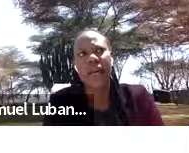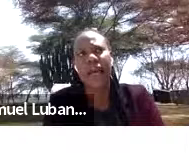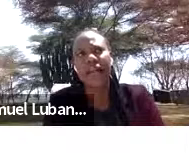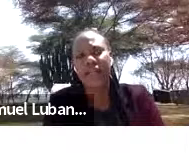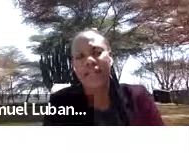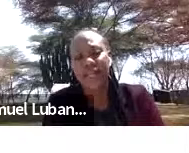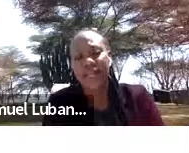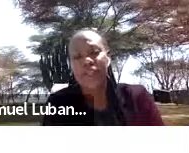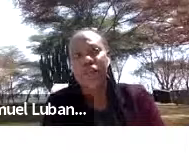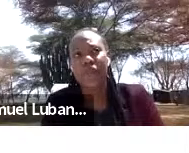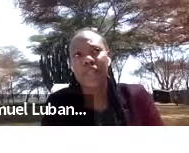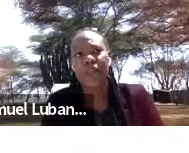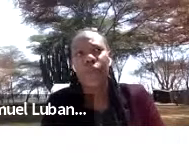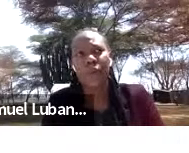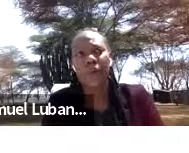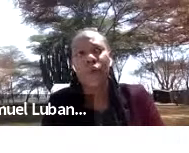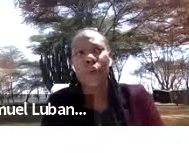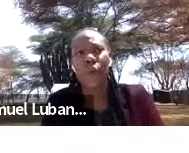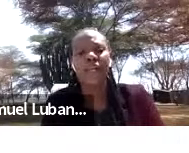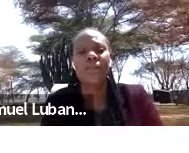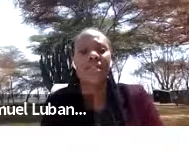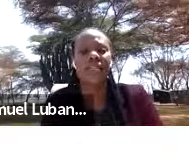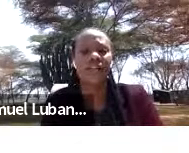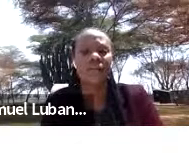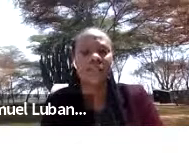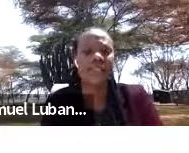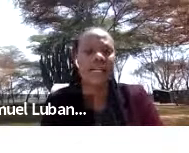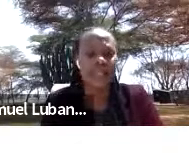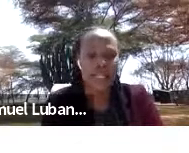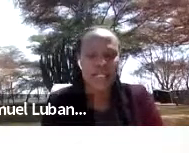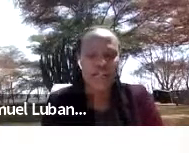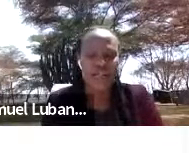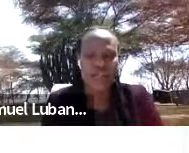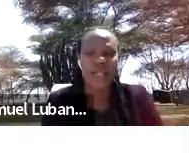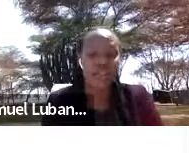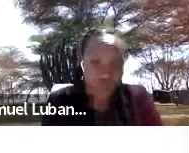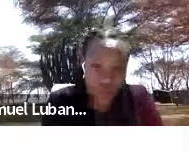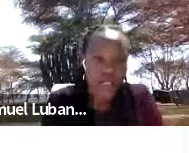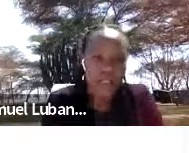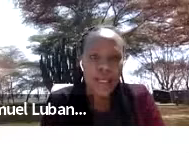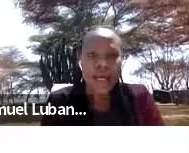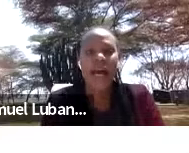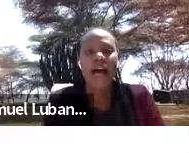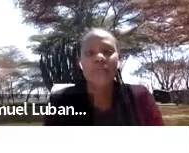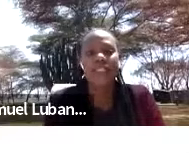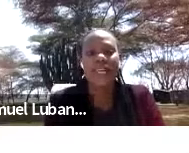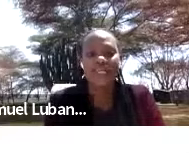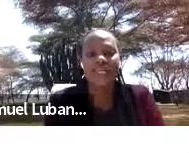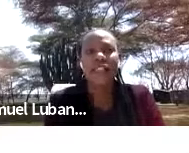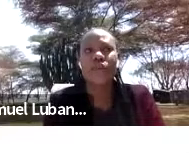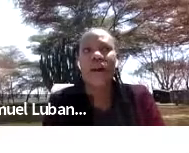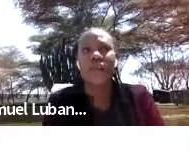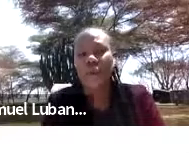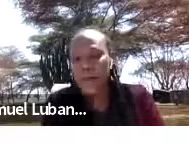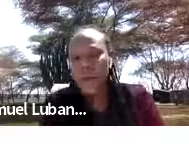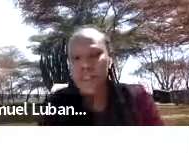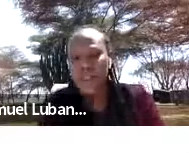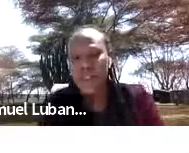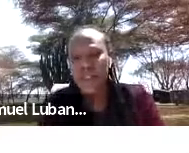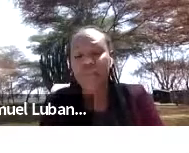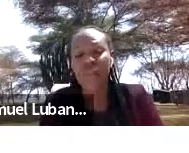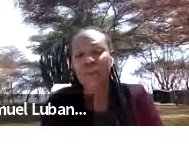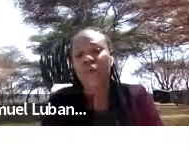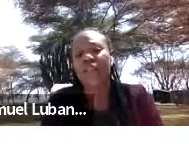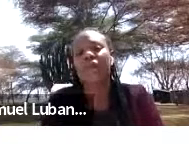effects. And science has shown us that women who were themselves stunted as children have a tendency to have low birth